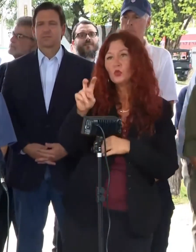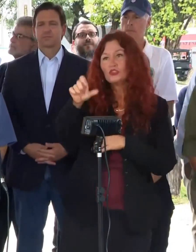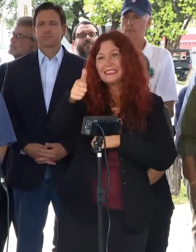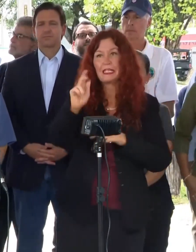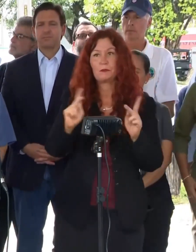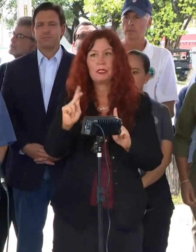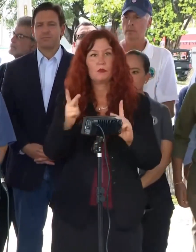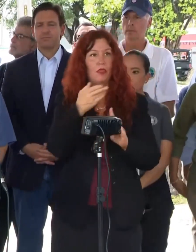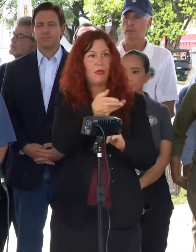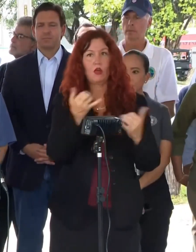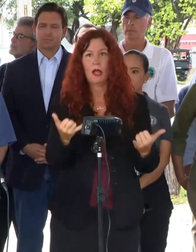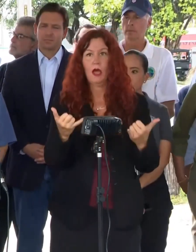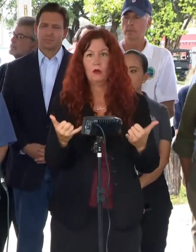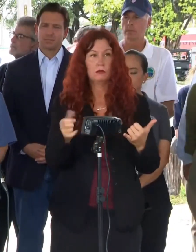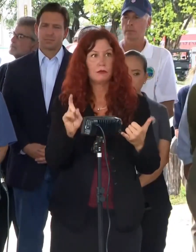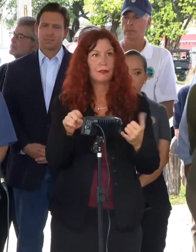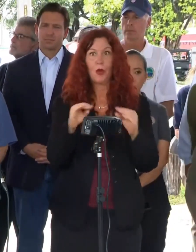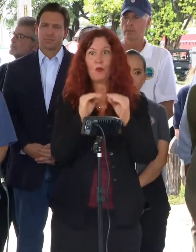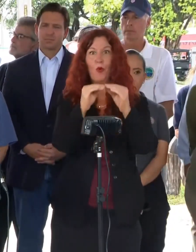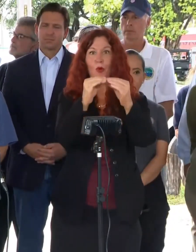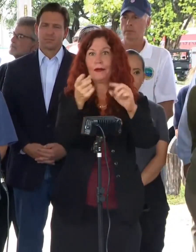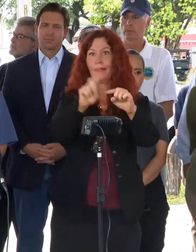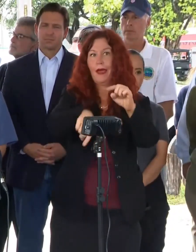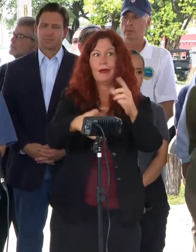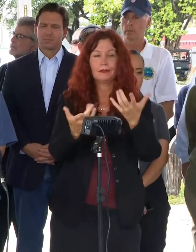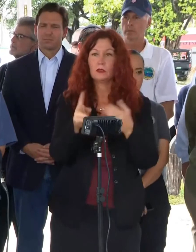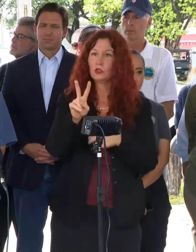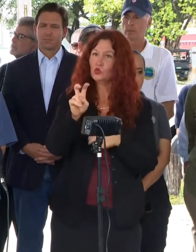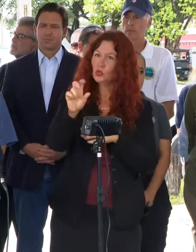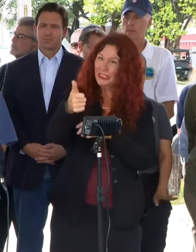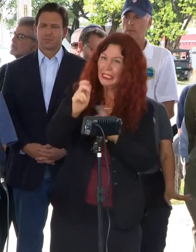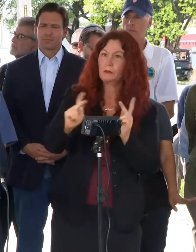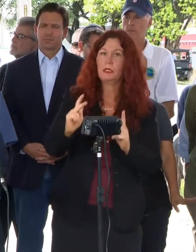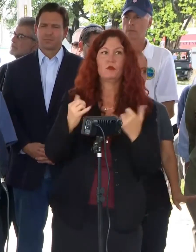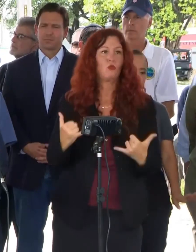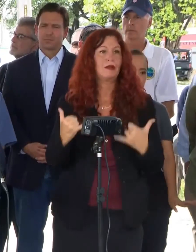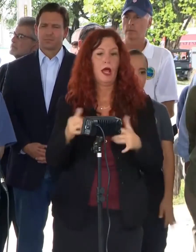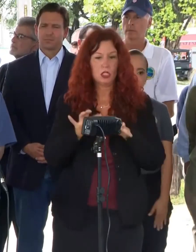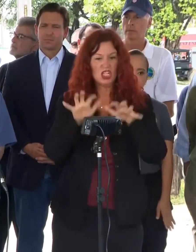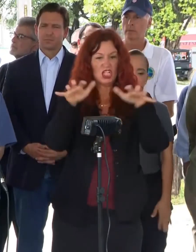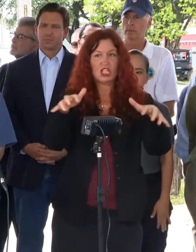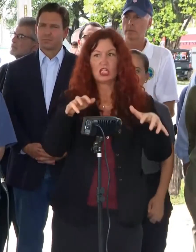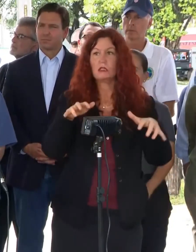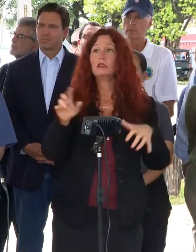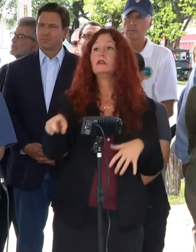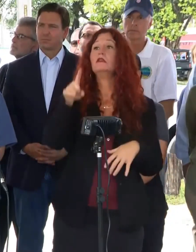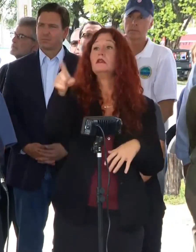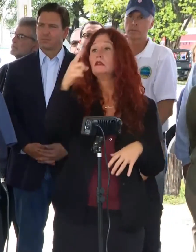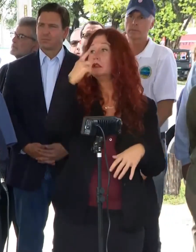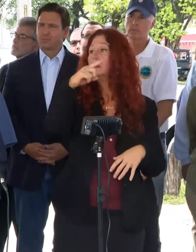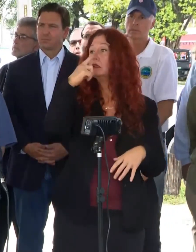mound. We can't put anybody else on the mound, so we're circulating in, and they are part of our backup team. Thank you.